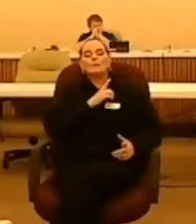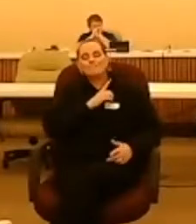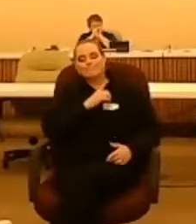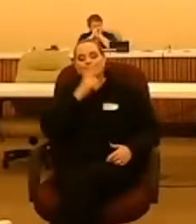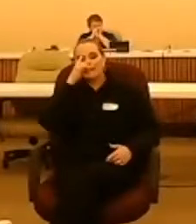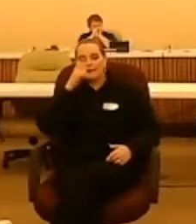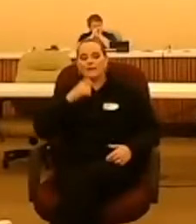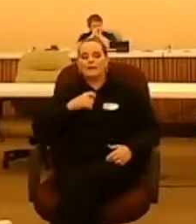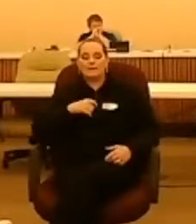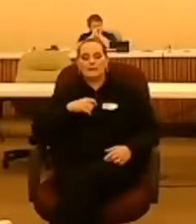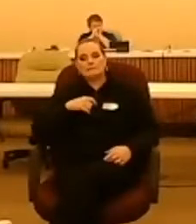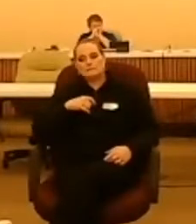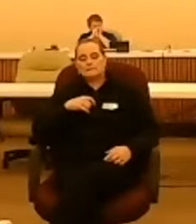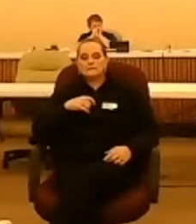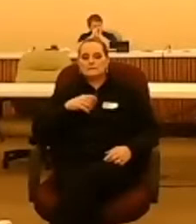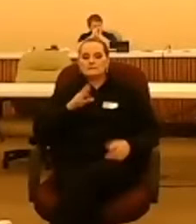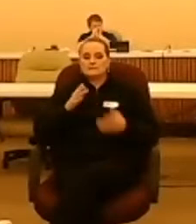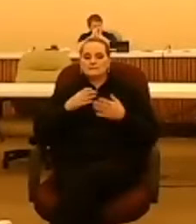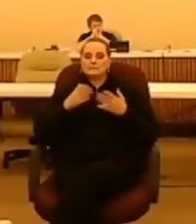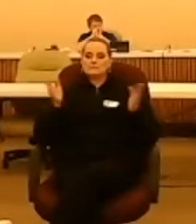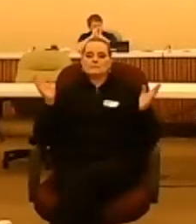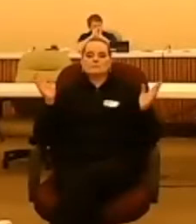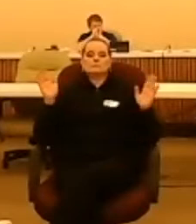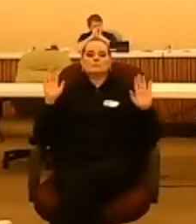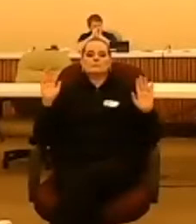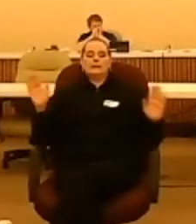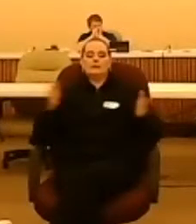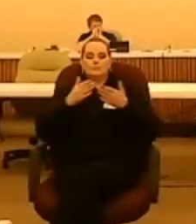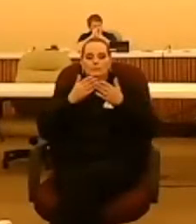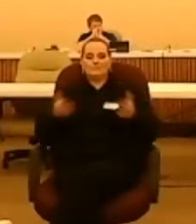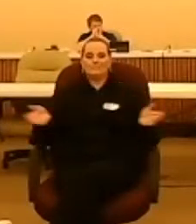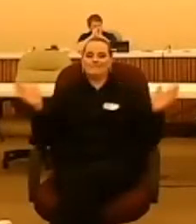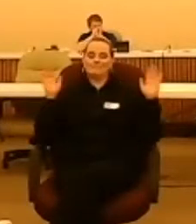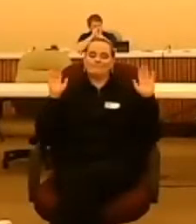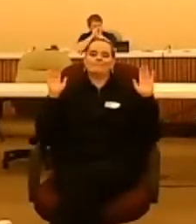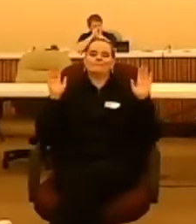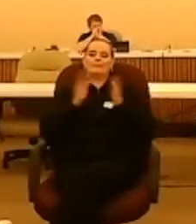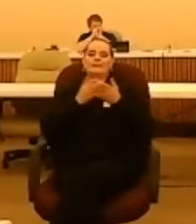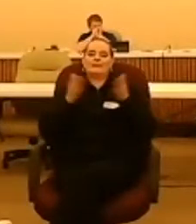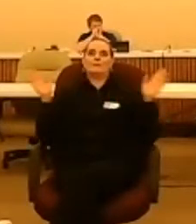that does open up the door here to seeking